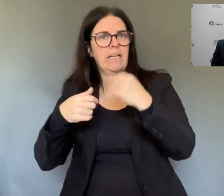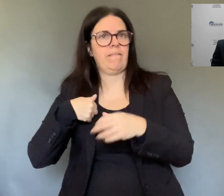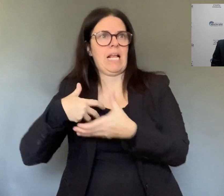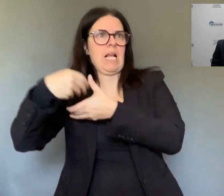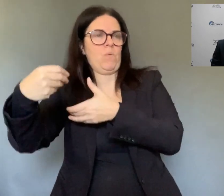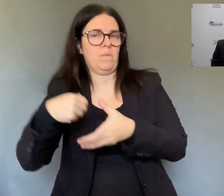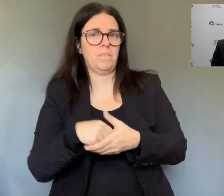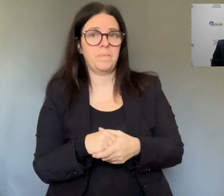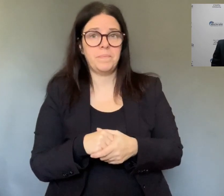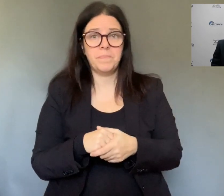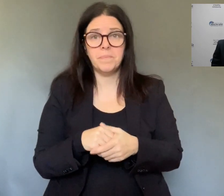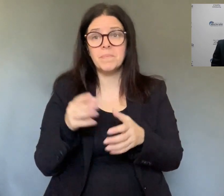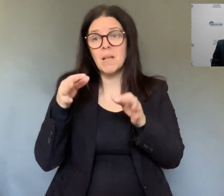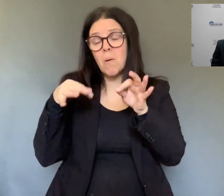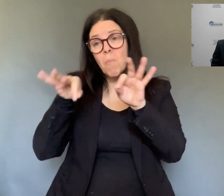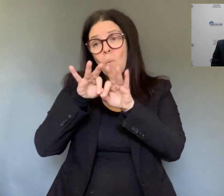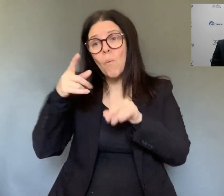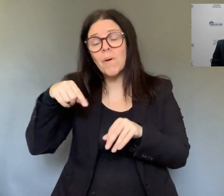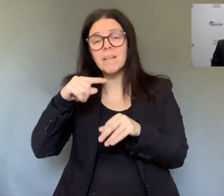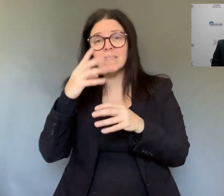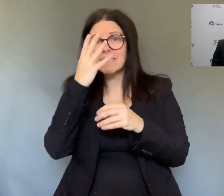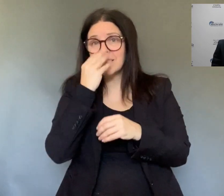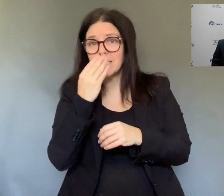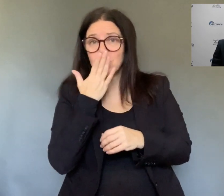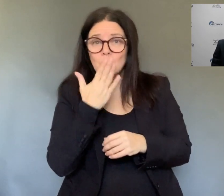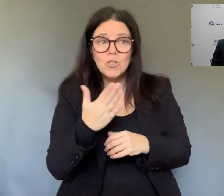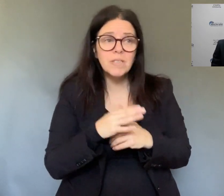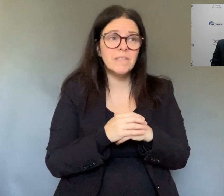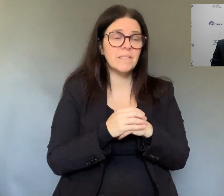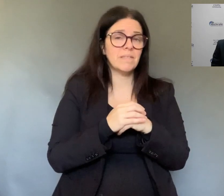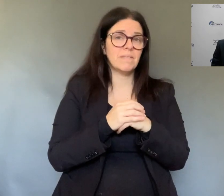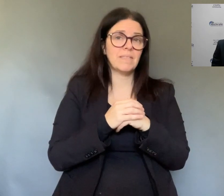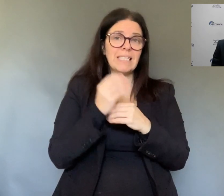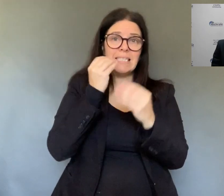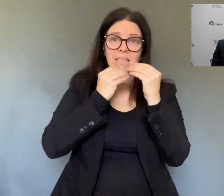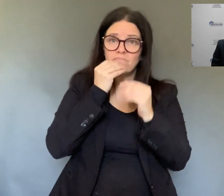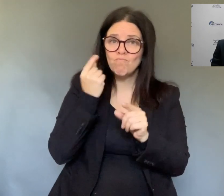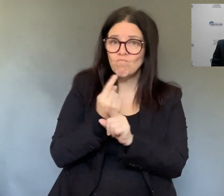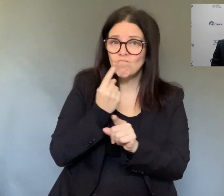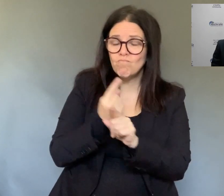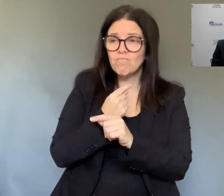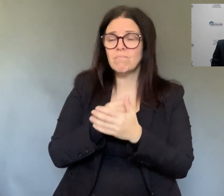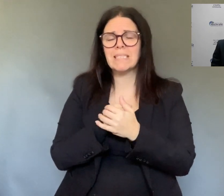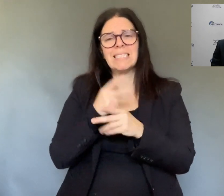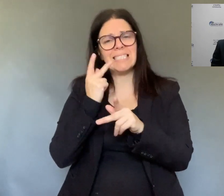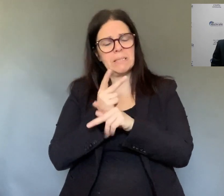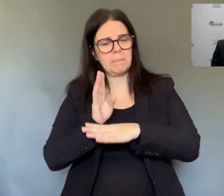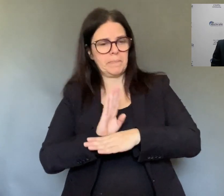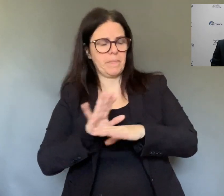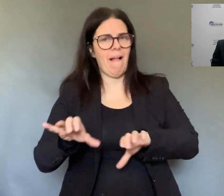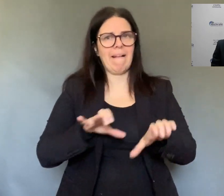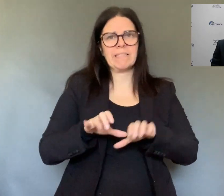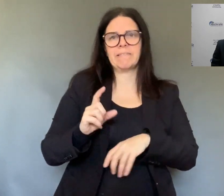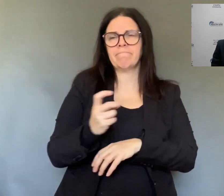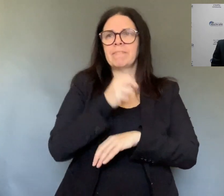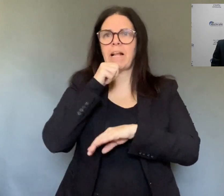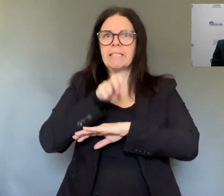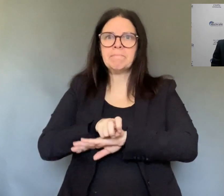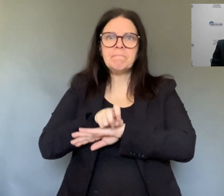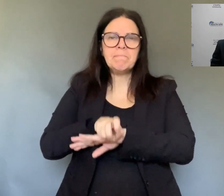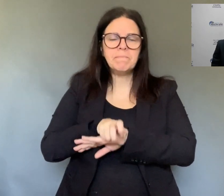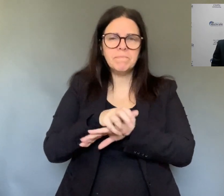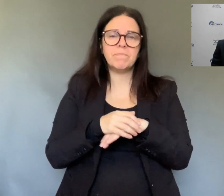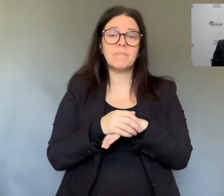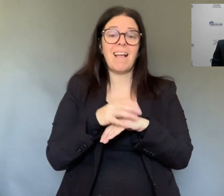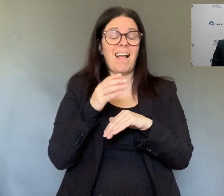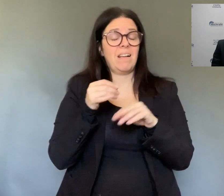Get adequate sleep, maintain a healthy diet, and stay active. Keep physical distancing from others at all